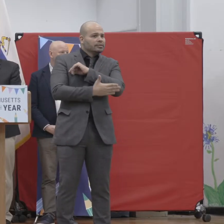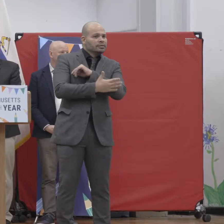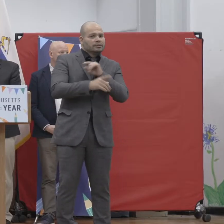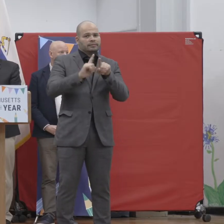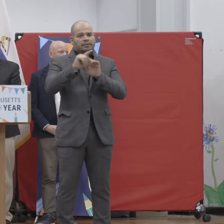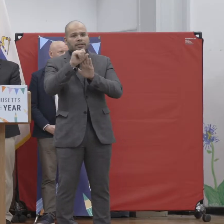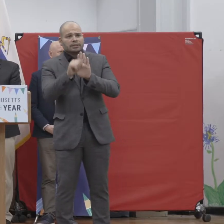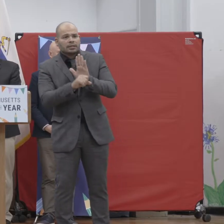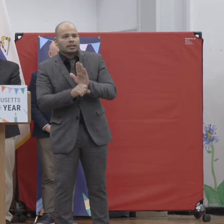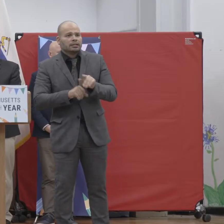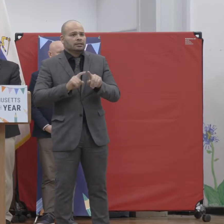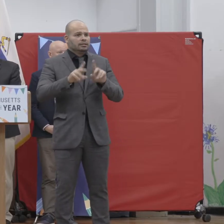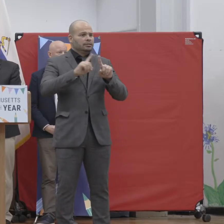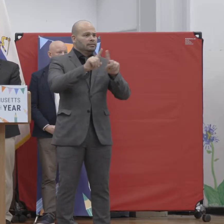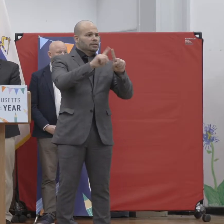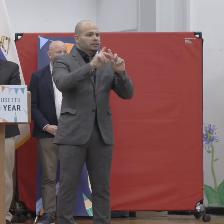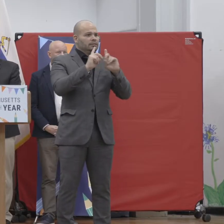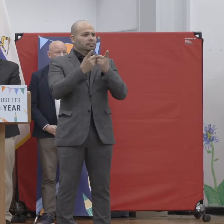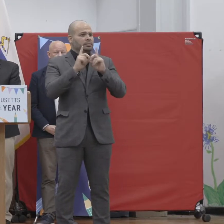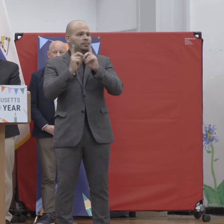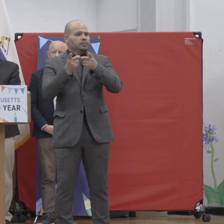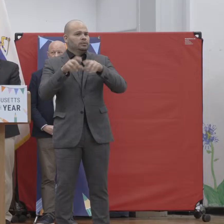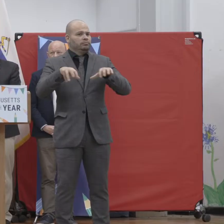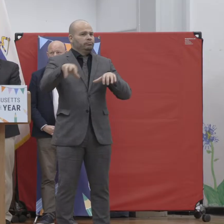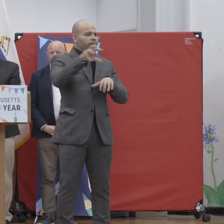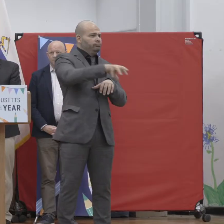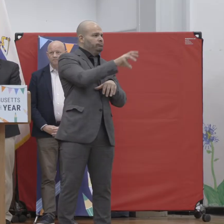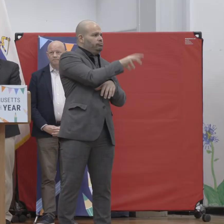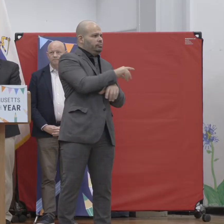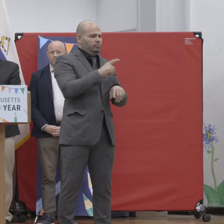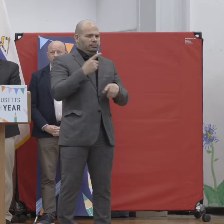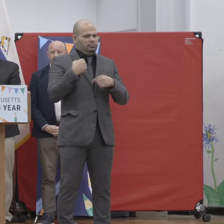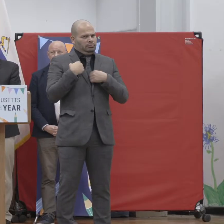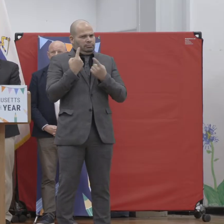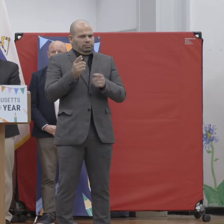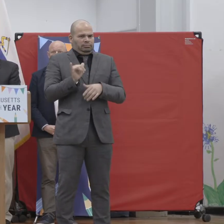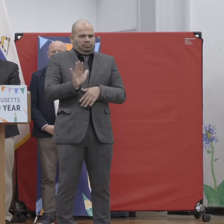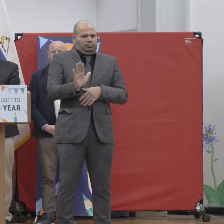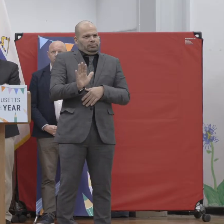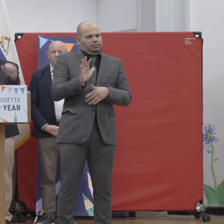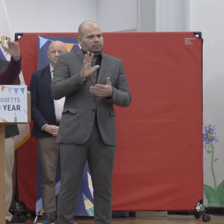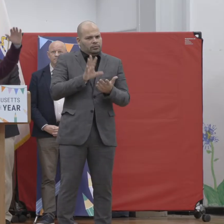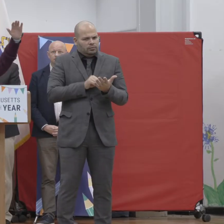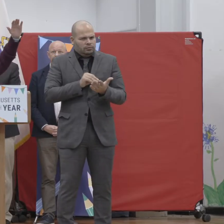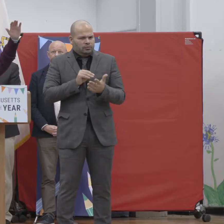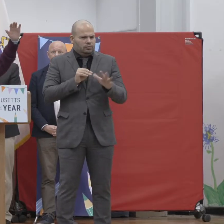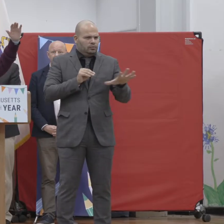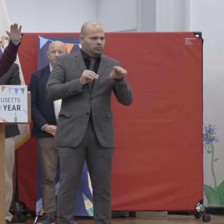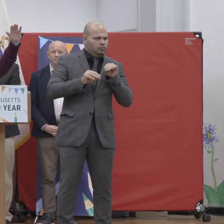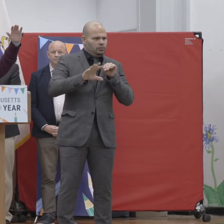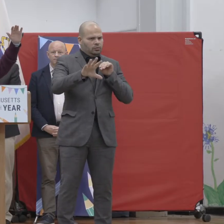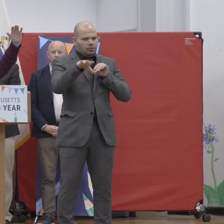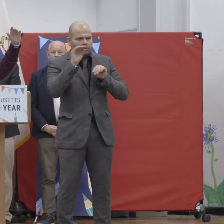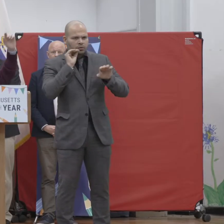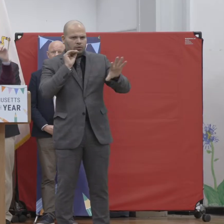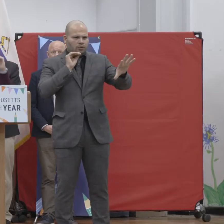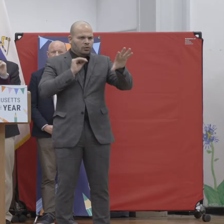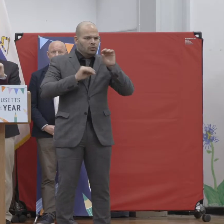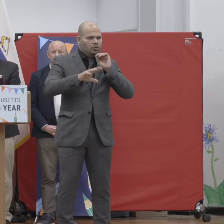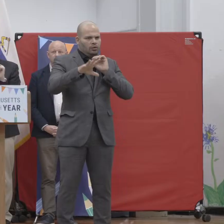at each step, she's kept learning. So she's somebody that, as you think, for those of you that raise your hand as a